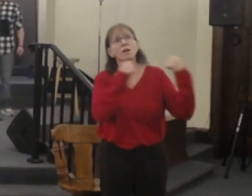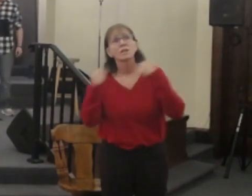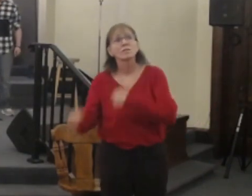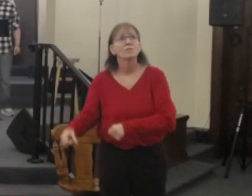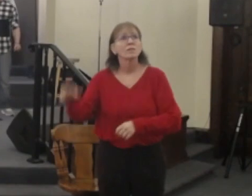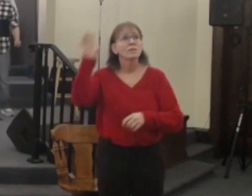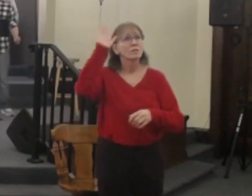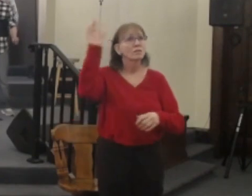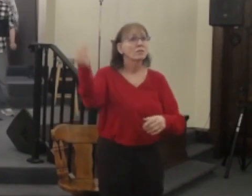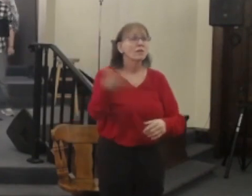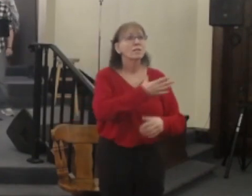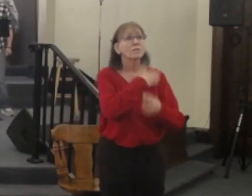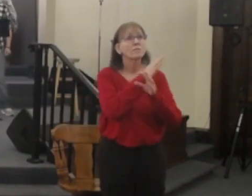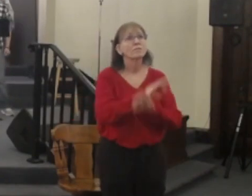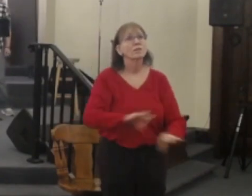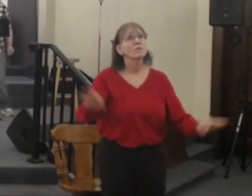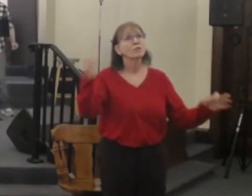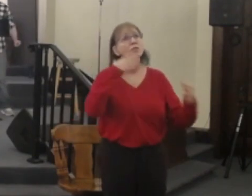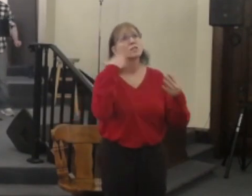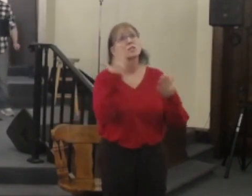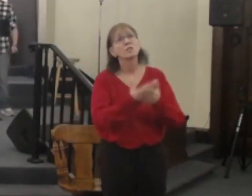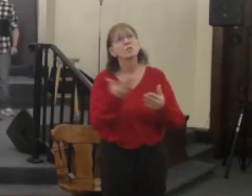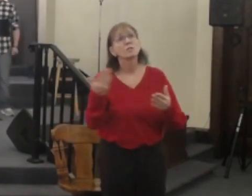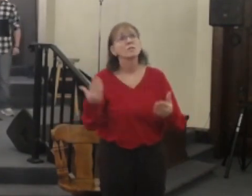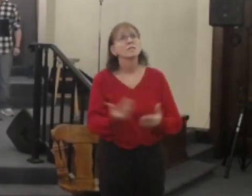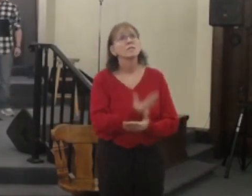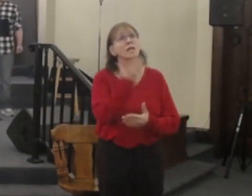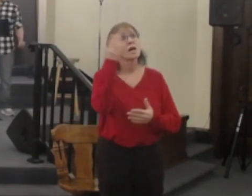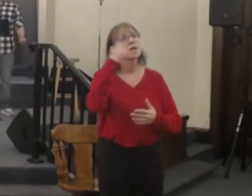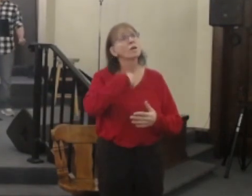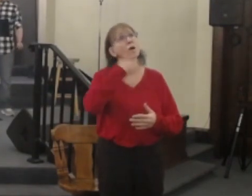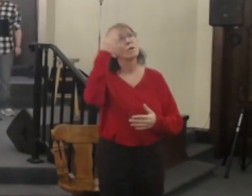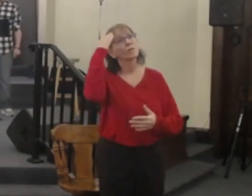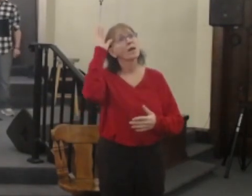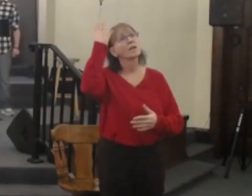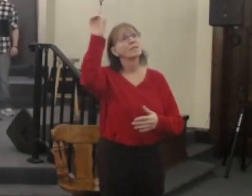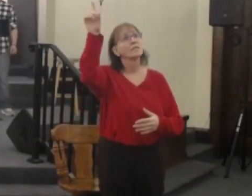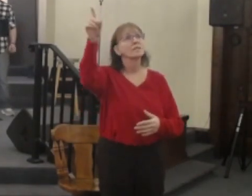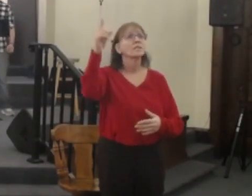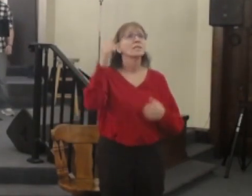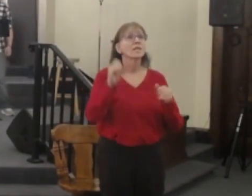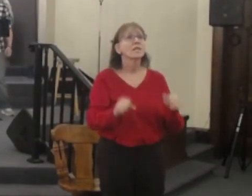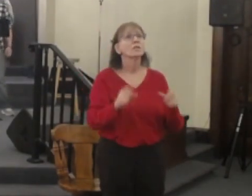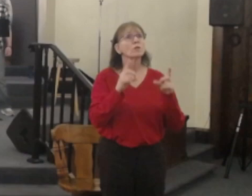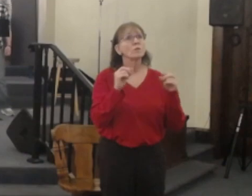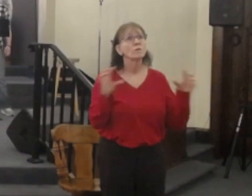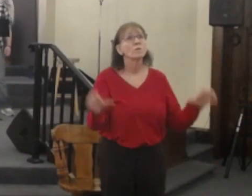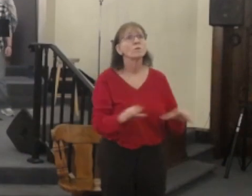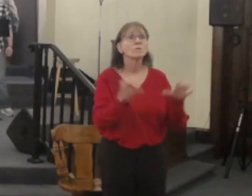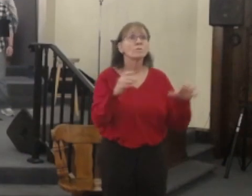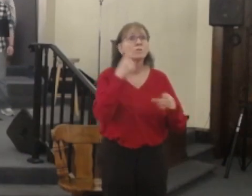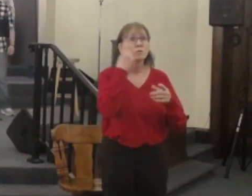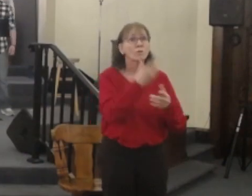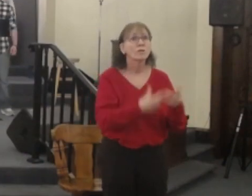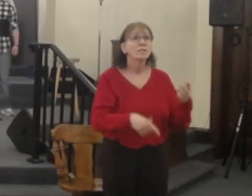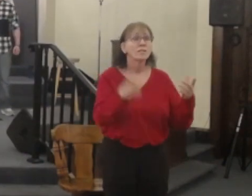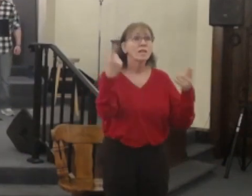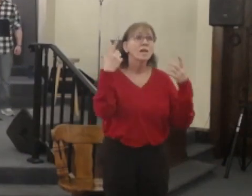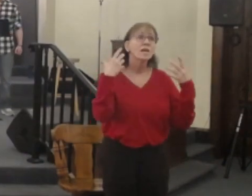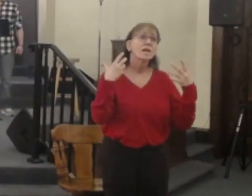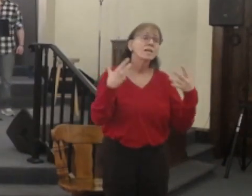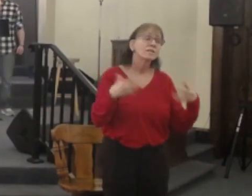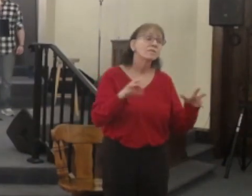strong and his grace is free. And the good news is I know that he can do for you what he's done for